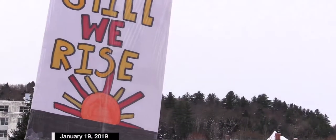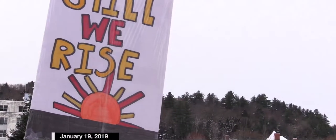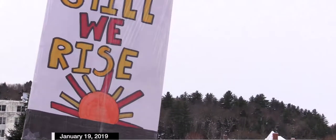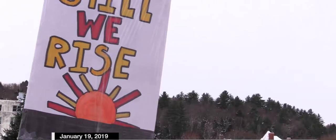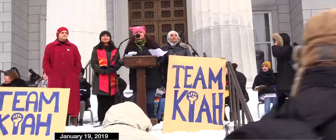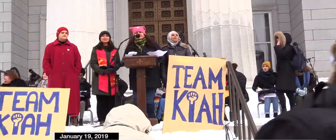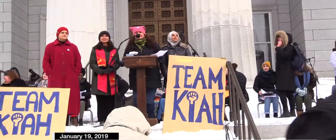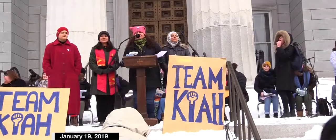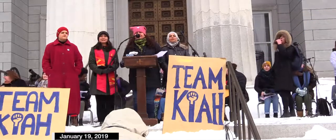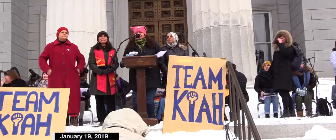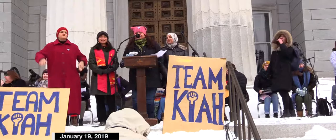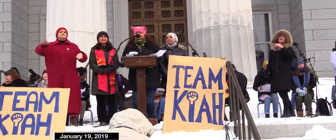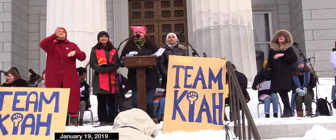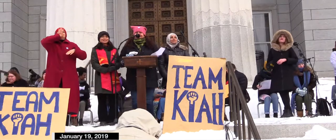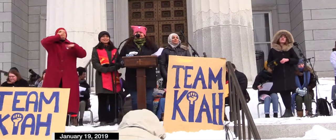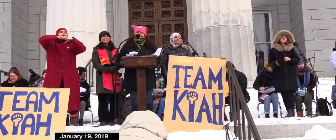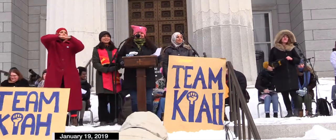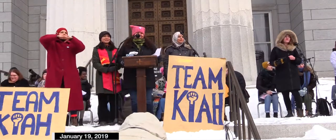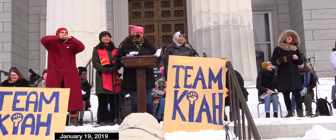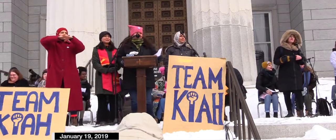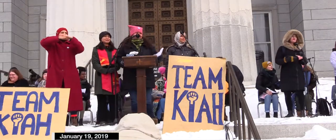Kwai Kwai.